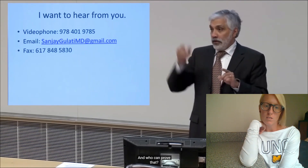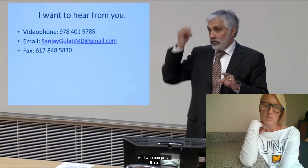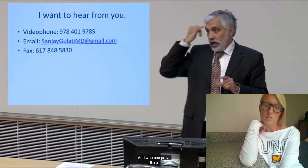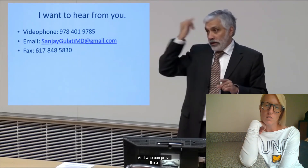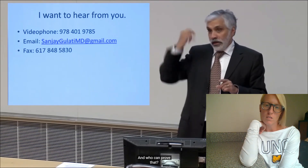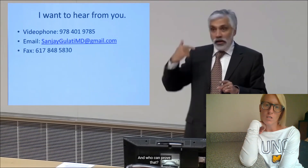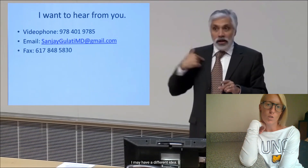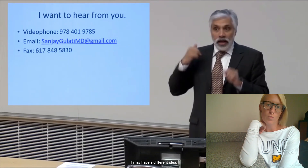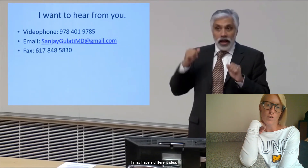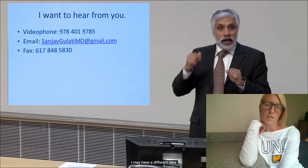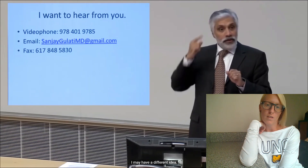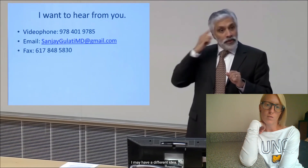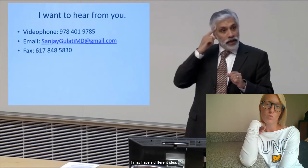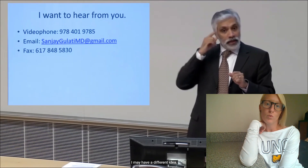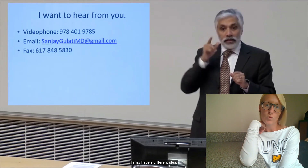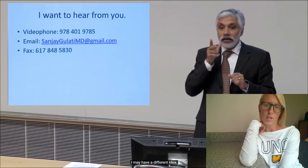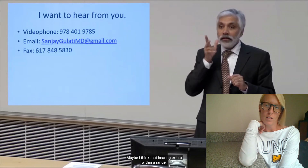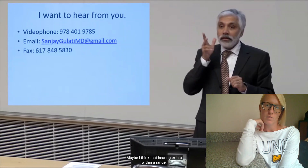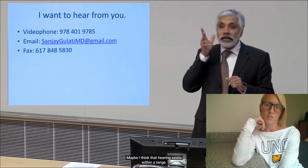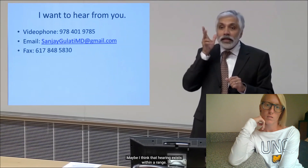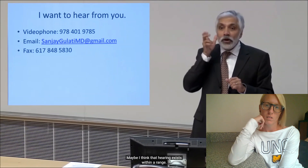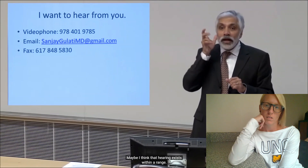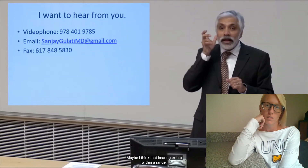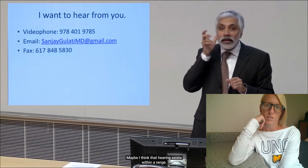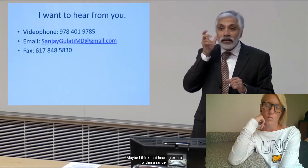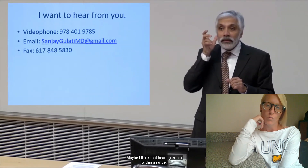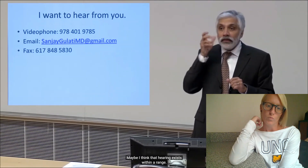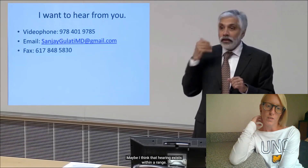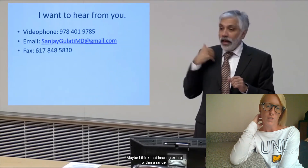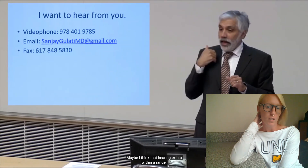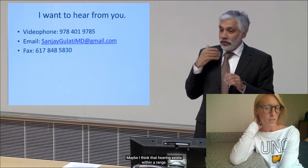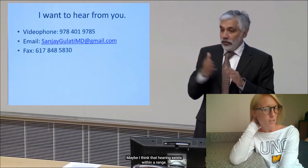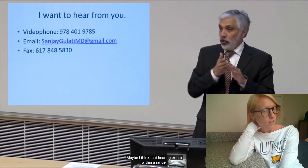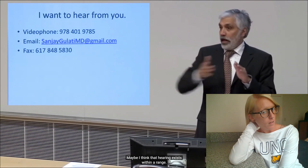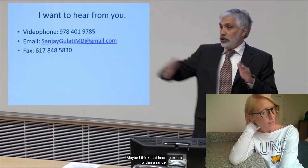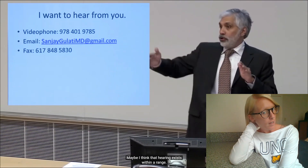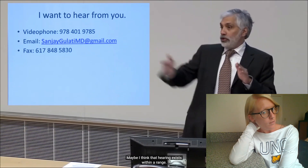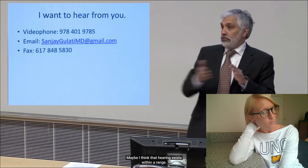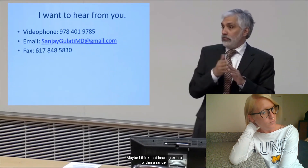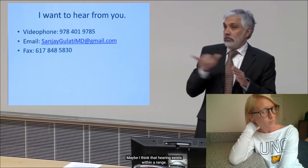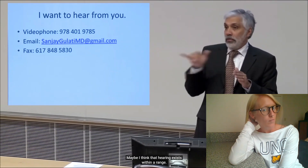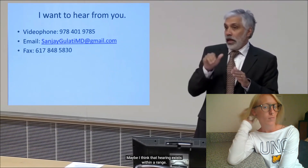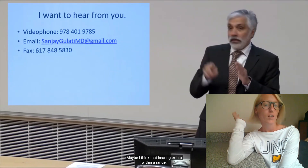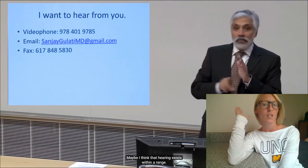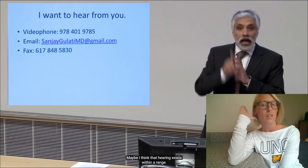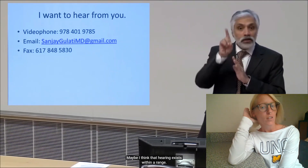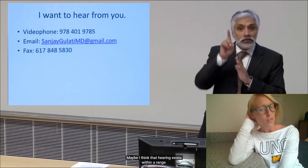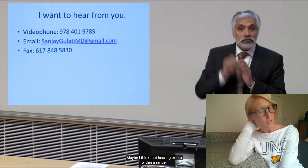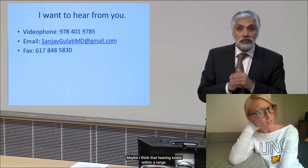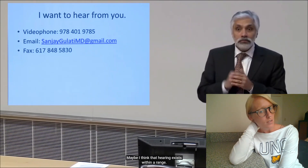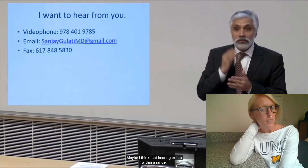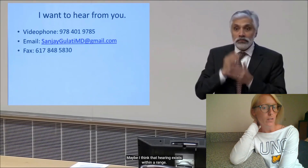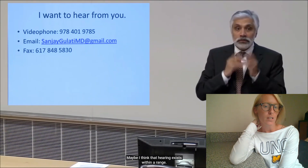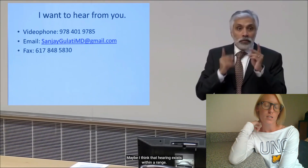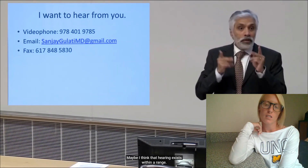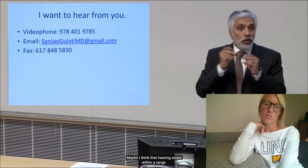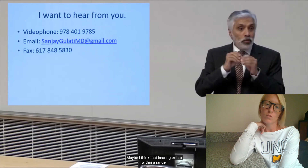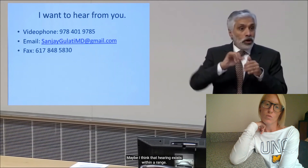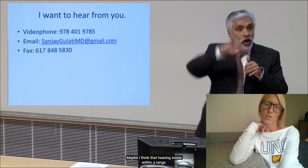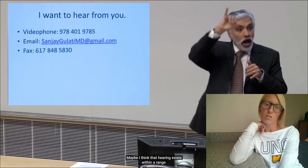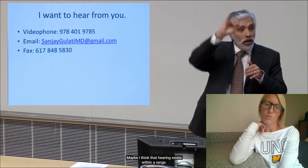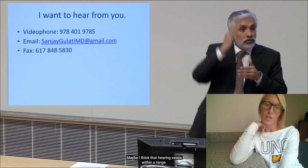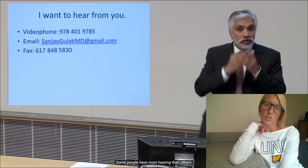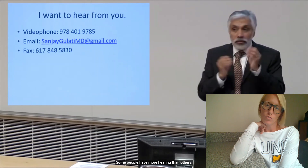evidence, and you I may have a provide different proof idea. that. Maybe I think that You hearing That exists within a hearing range.